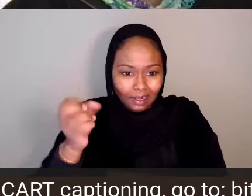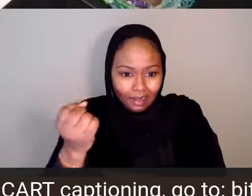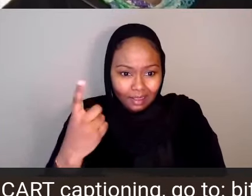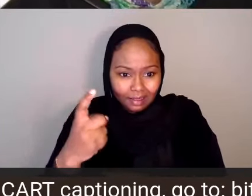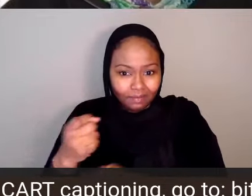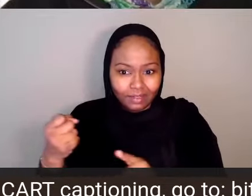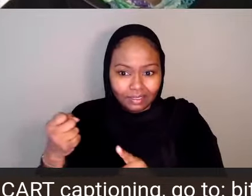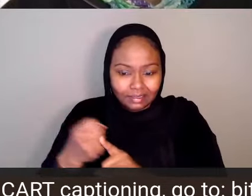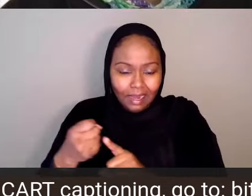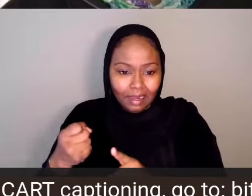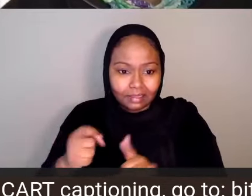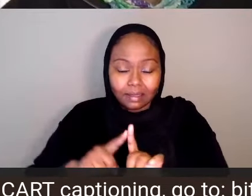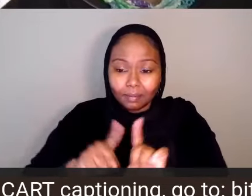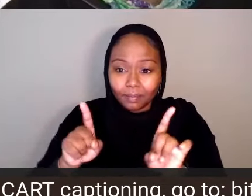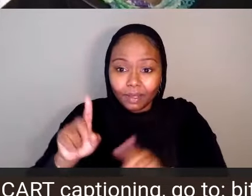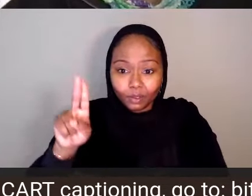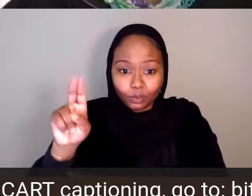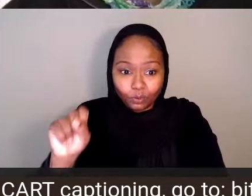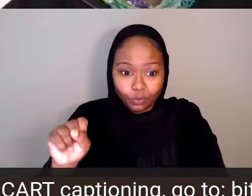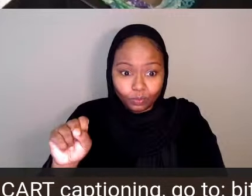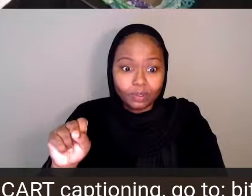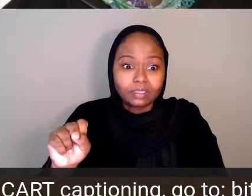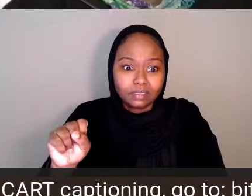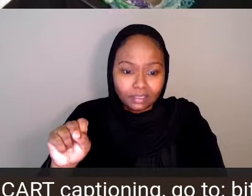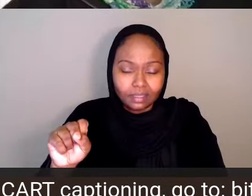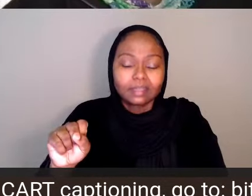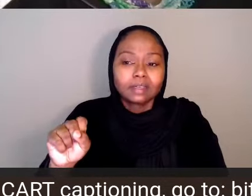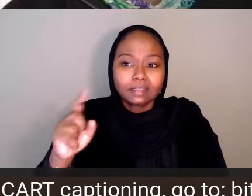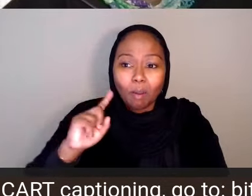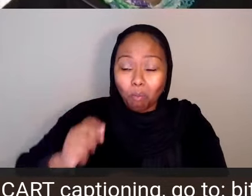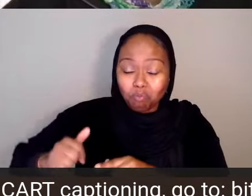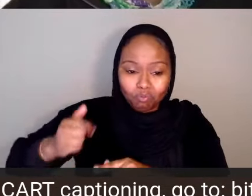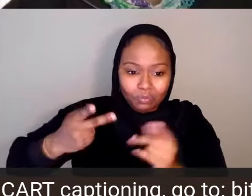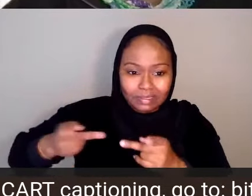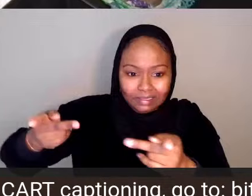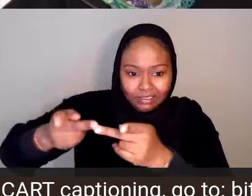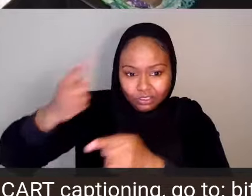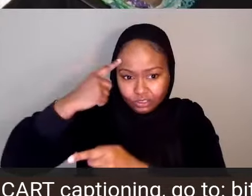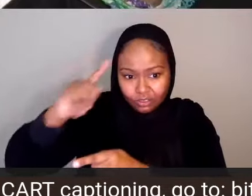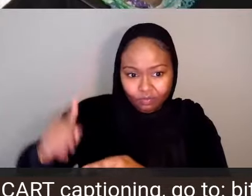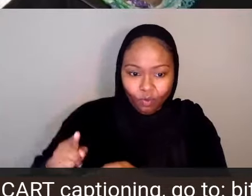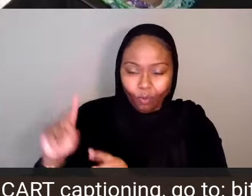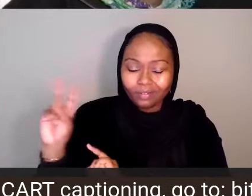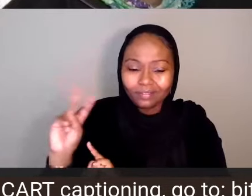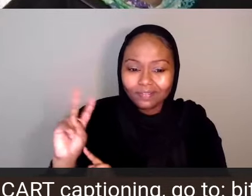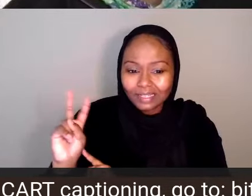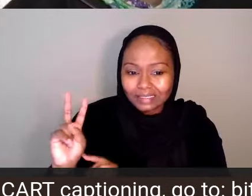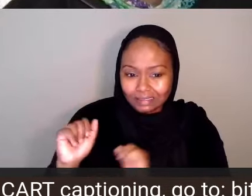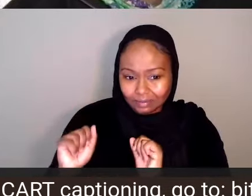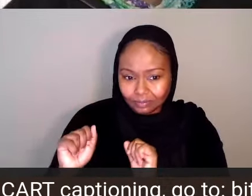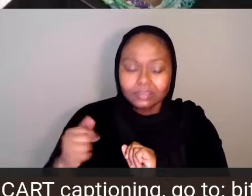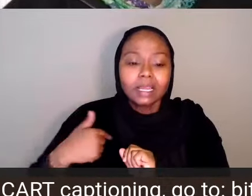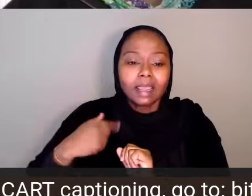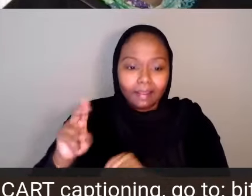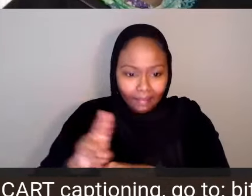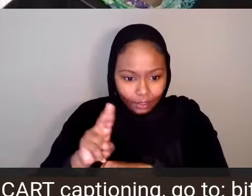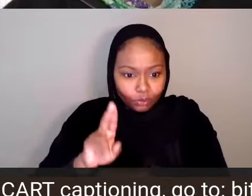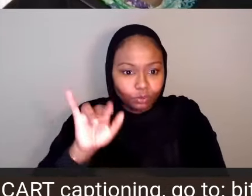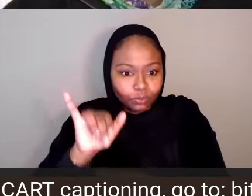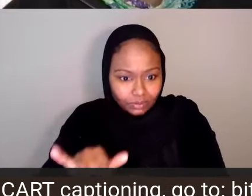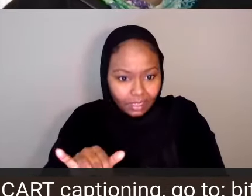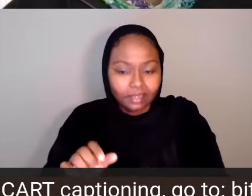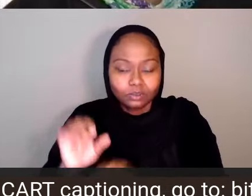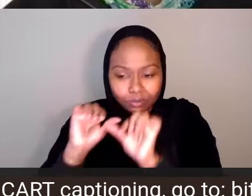themselves, but the U.S.'s hegemonic posture of victimhood that would be used to subsequently legitimize